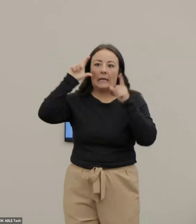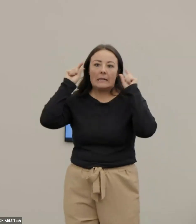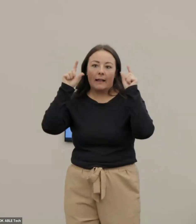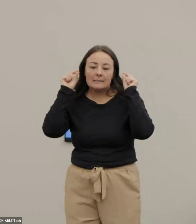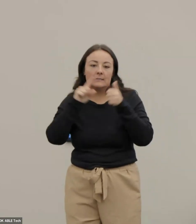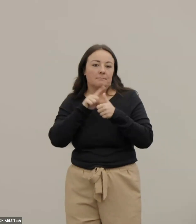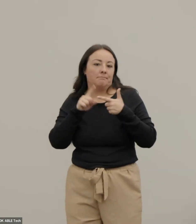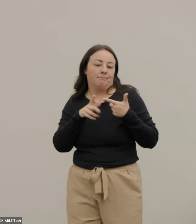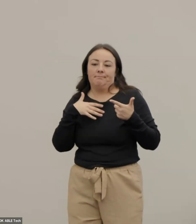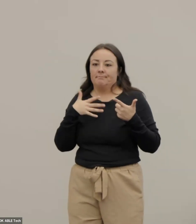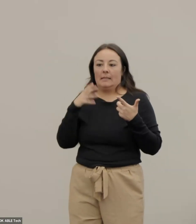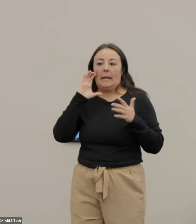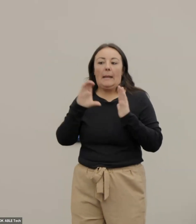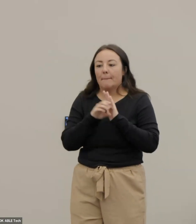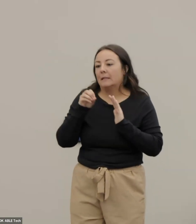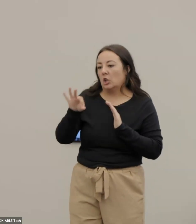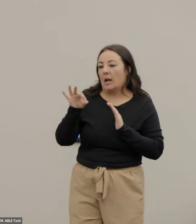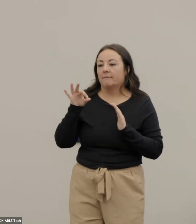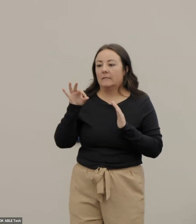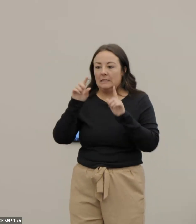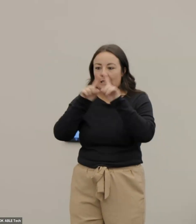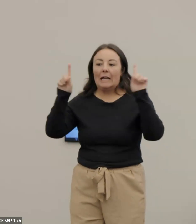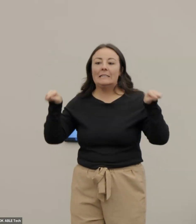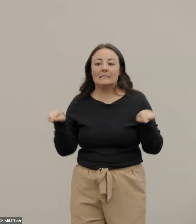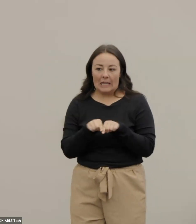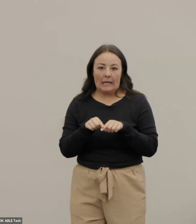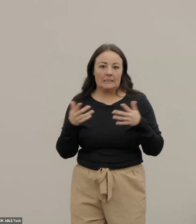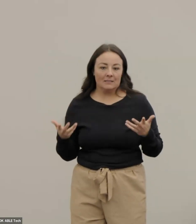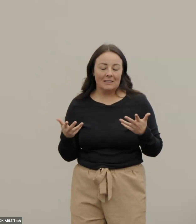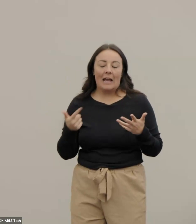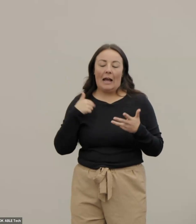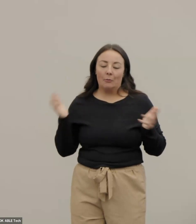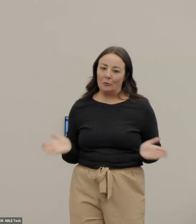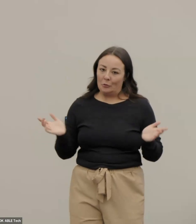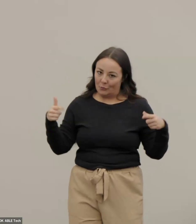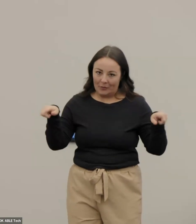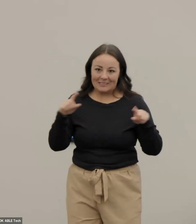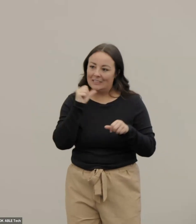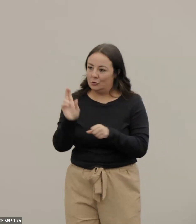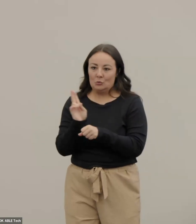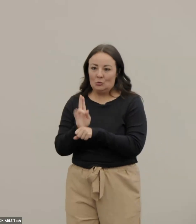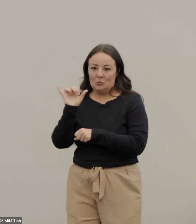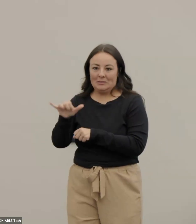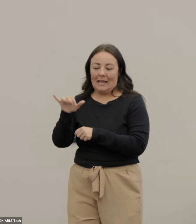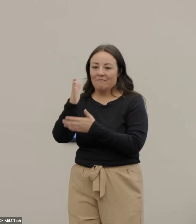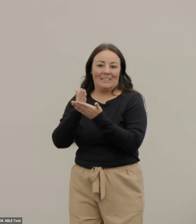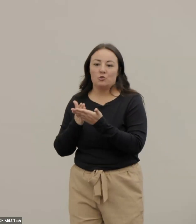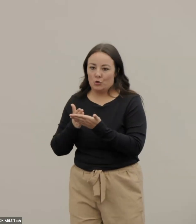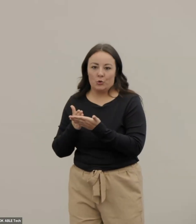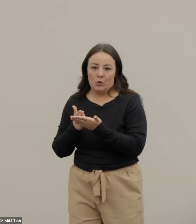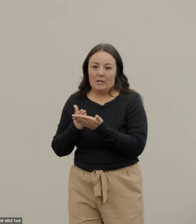I mean? And so it's not very helpful, and I encourage you guys not to use that feature. Don't think that it's